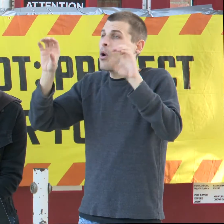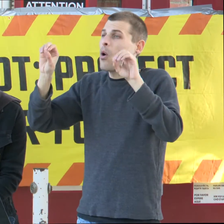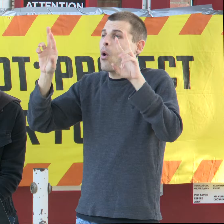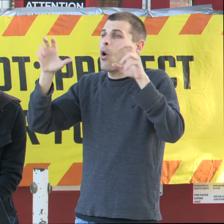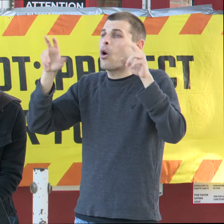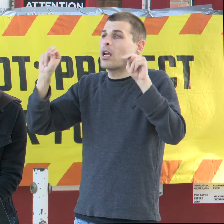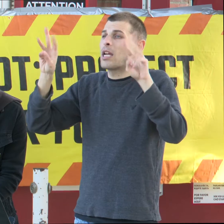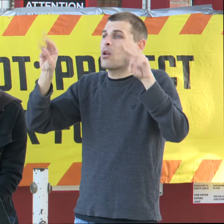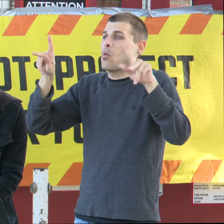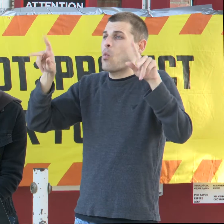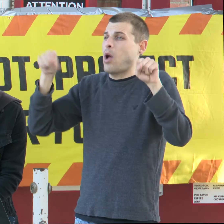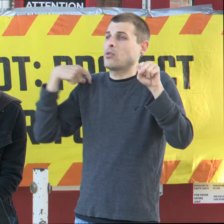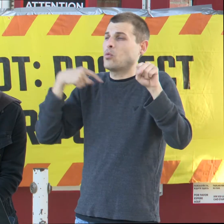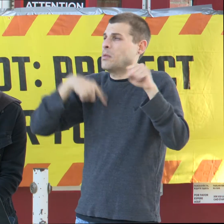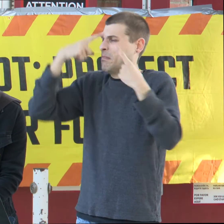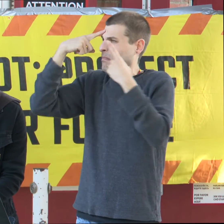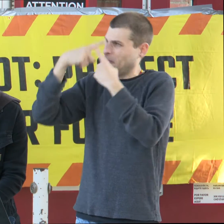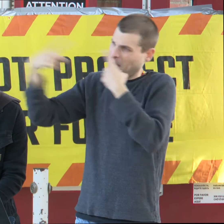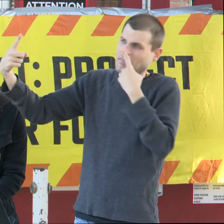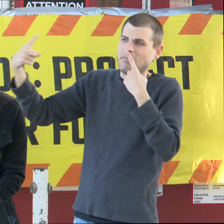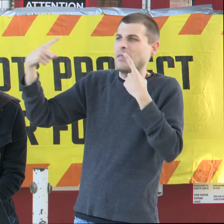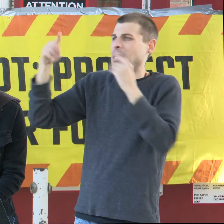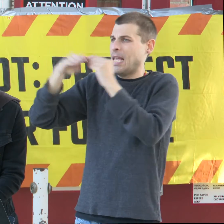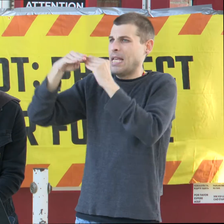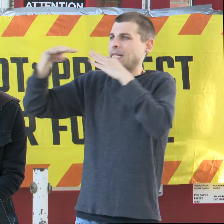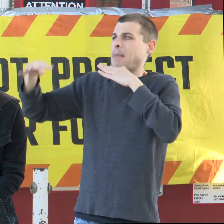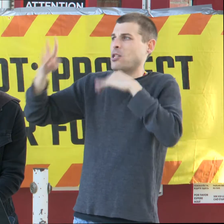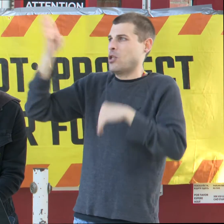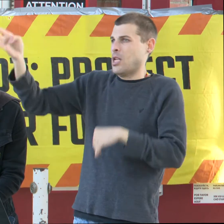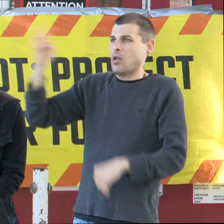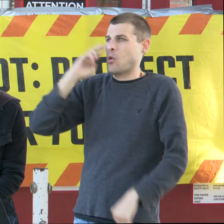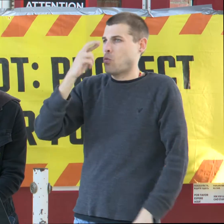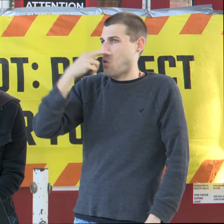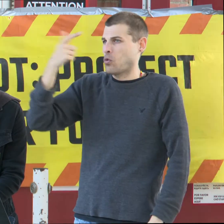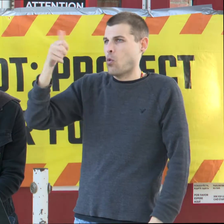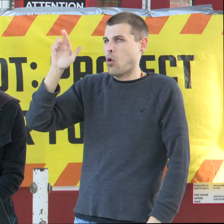ODOT expansion of I-5 through the Rose Quarter.